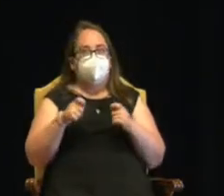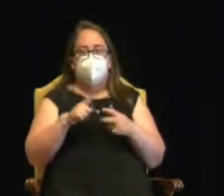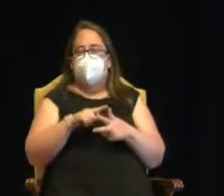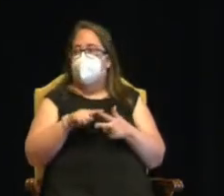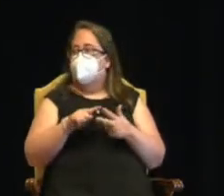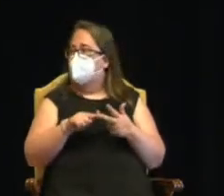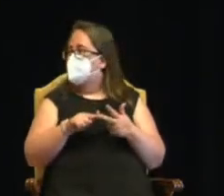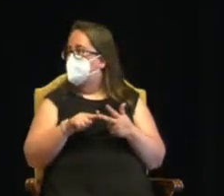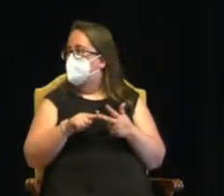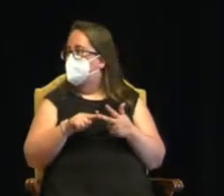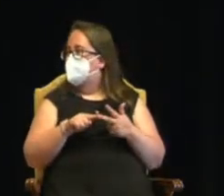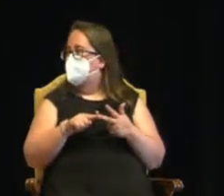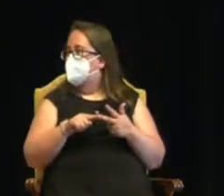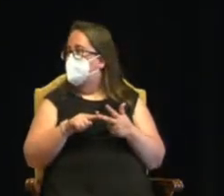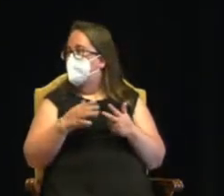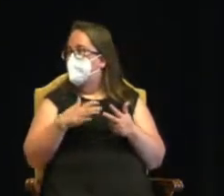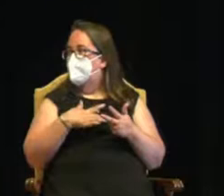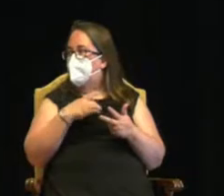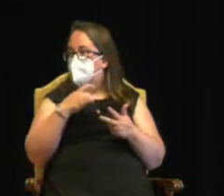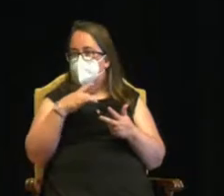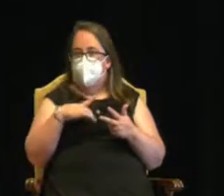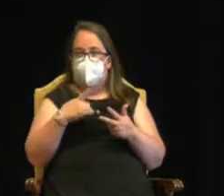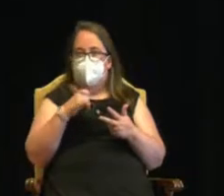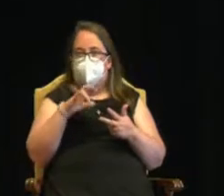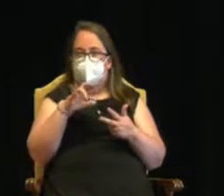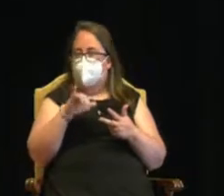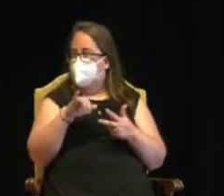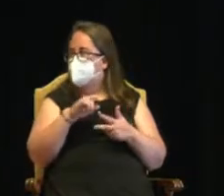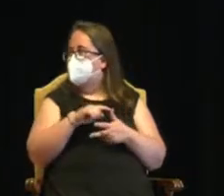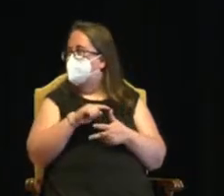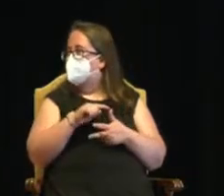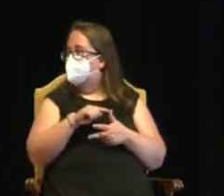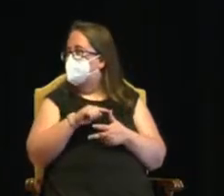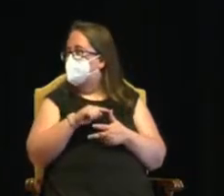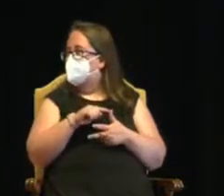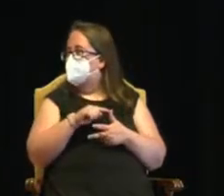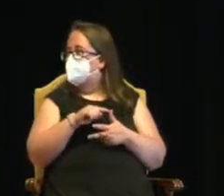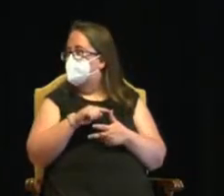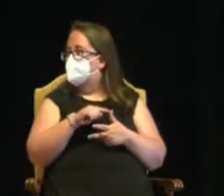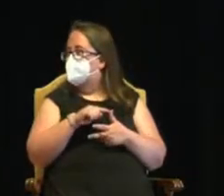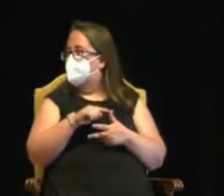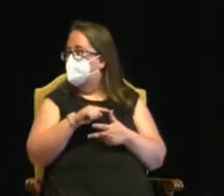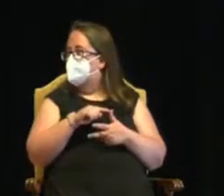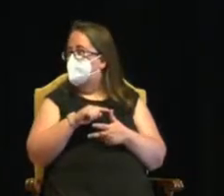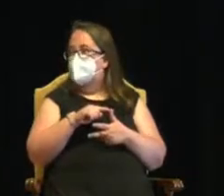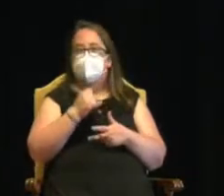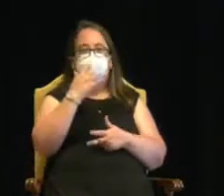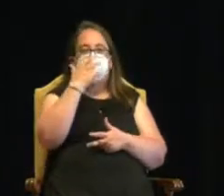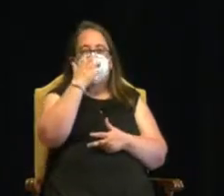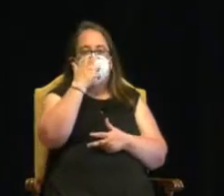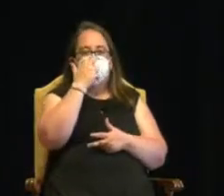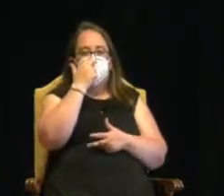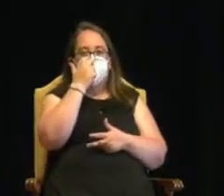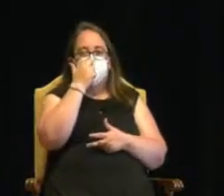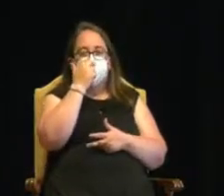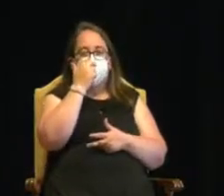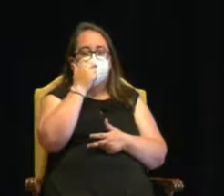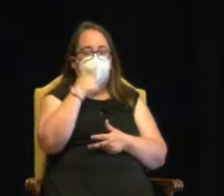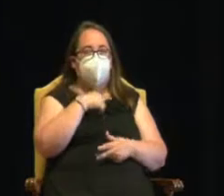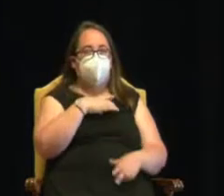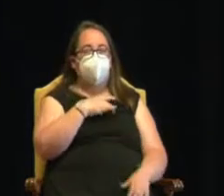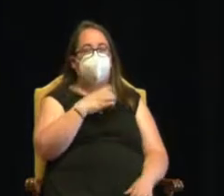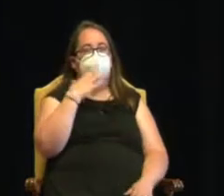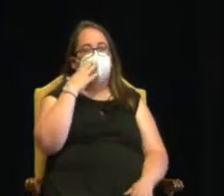I didn't want to like him, and I kept falling into his crotchety old humor. Maybe because